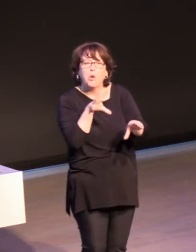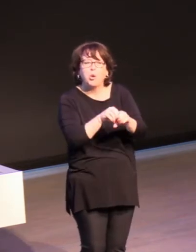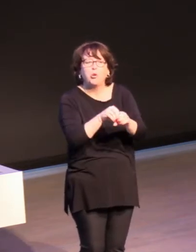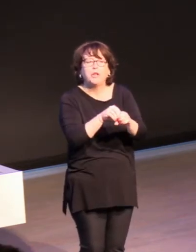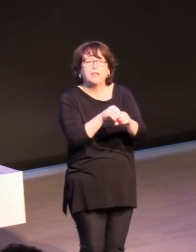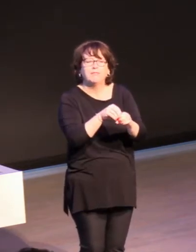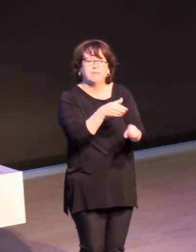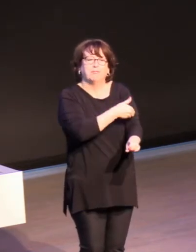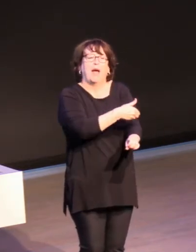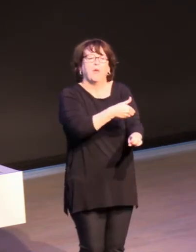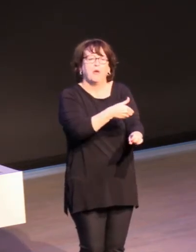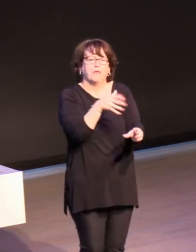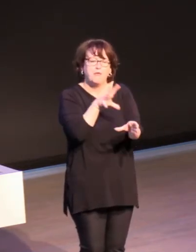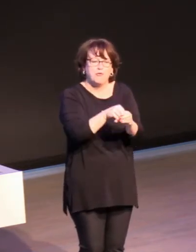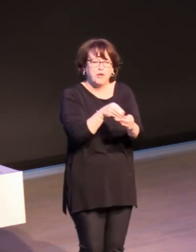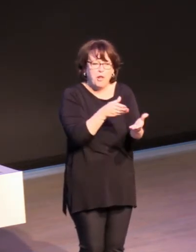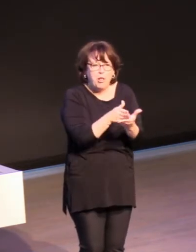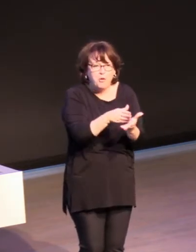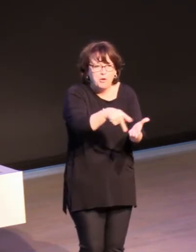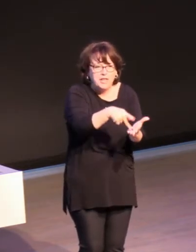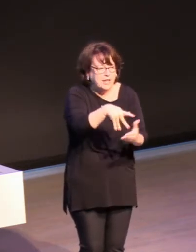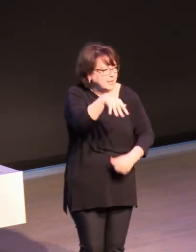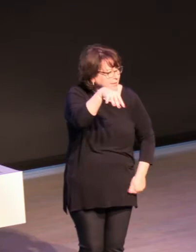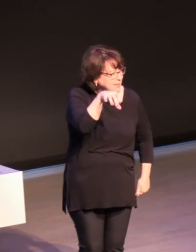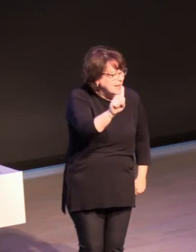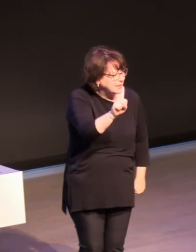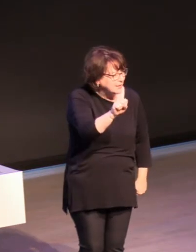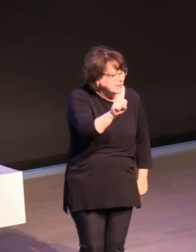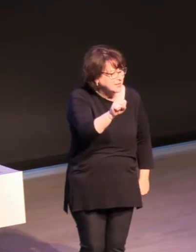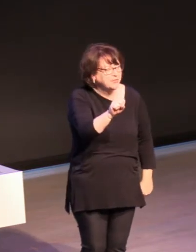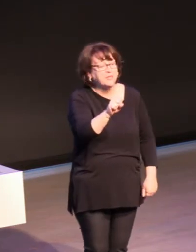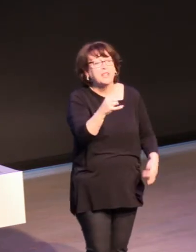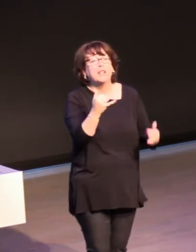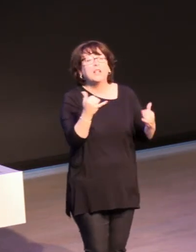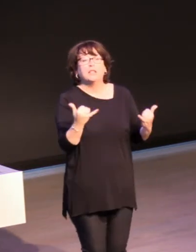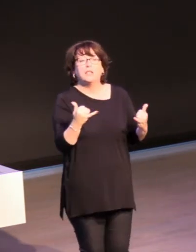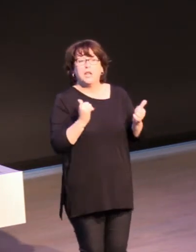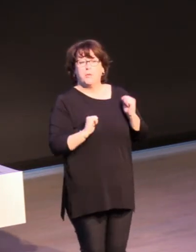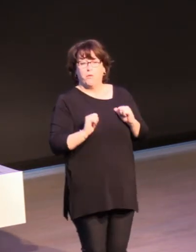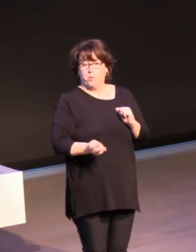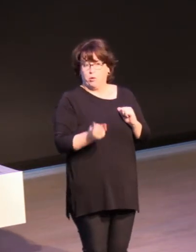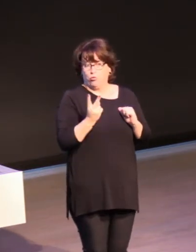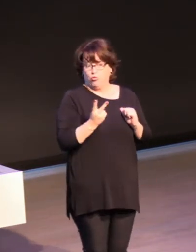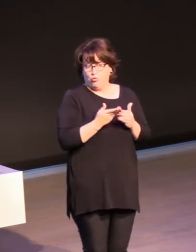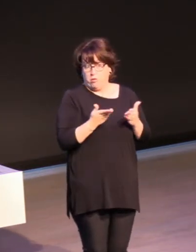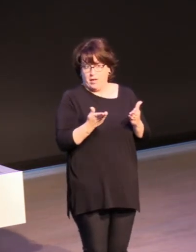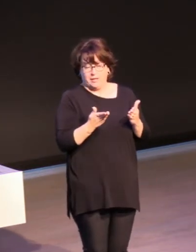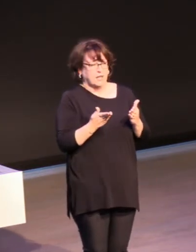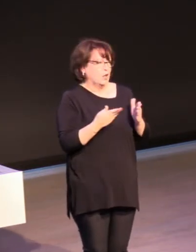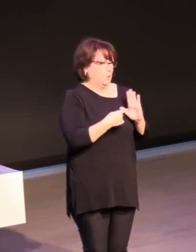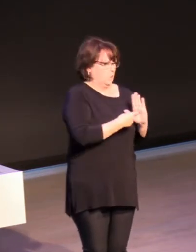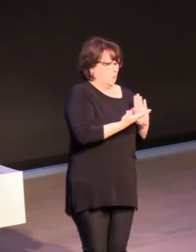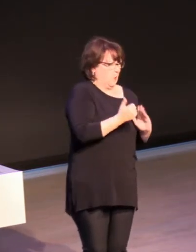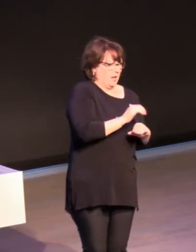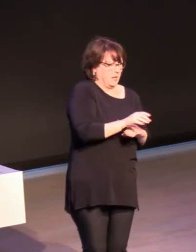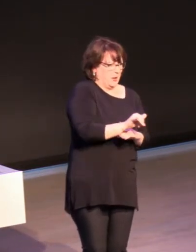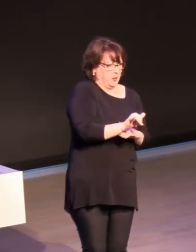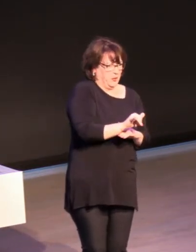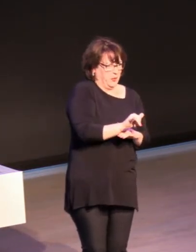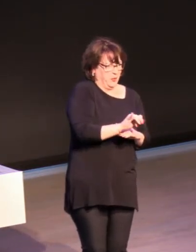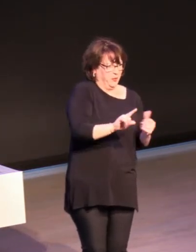dance. Yes. We're performing two of the pieces that we actually premiered last night at our annual